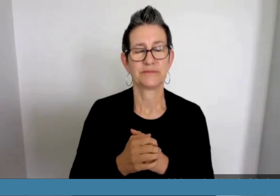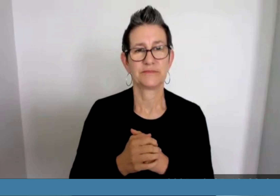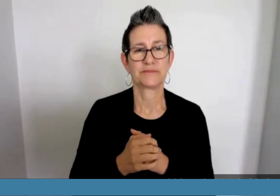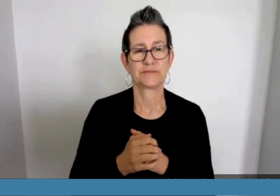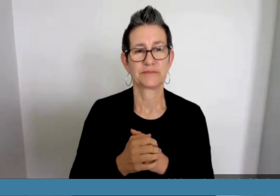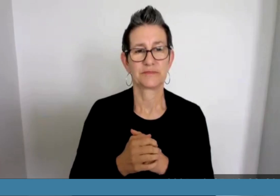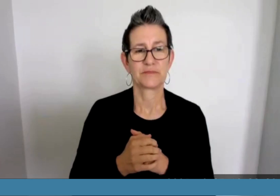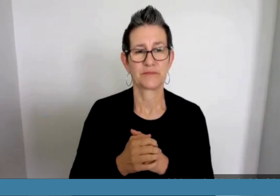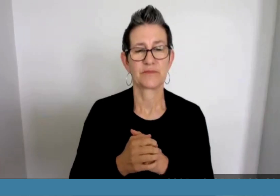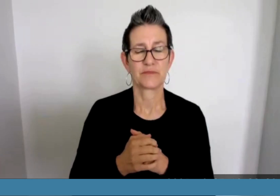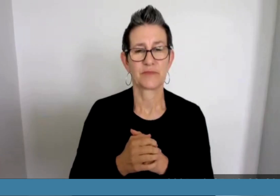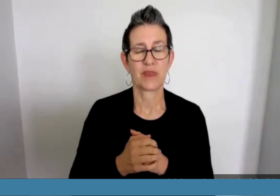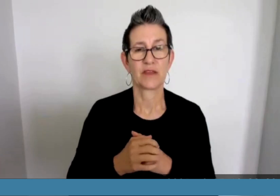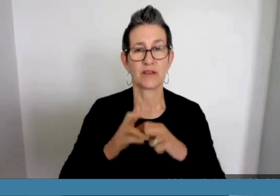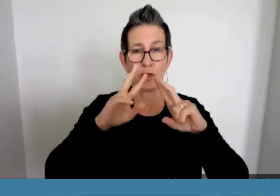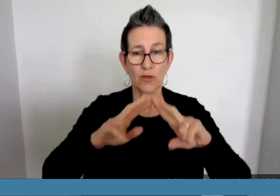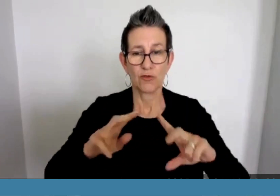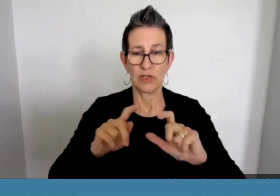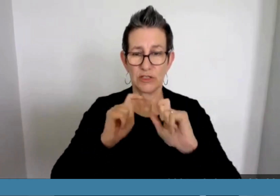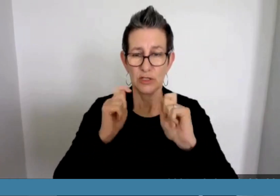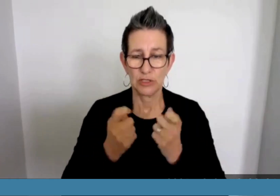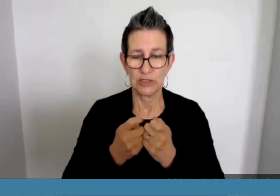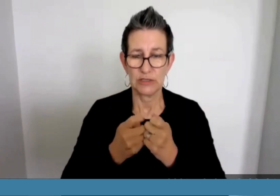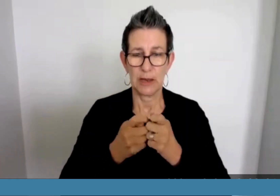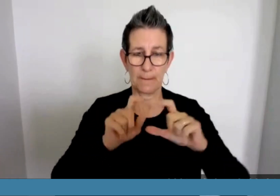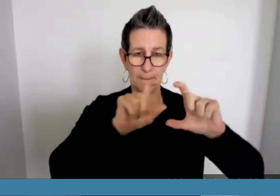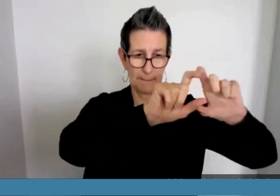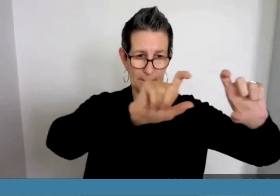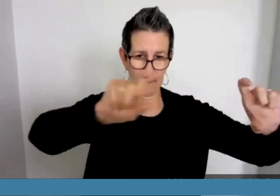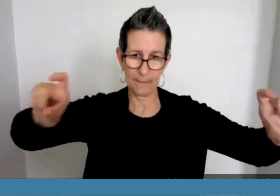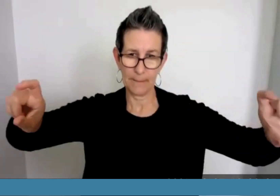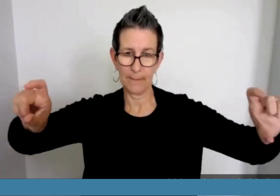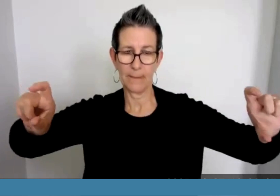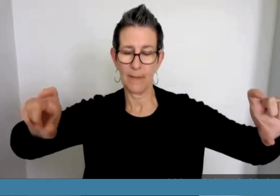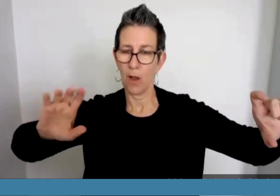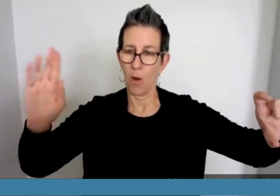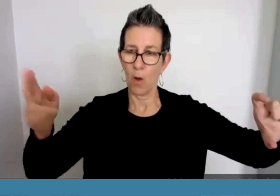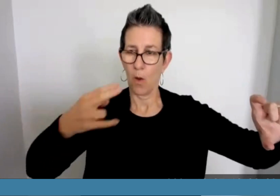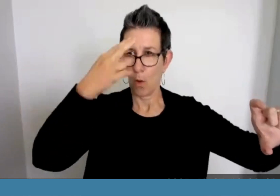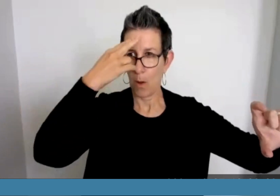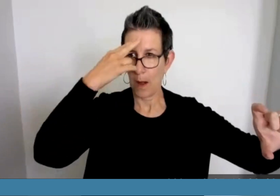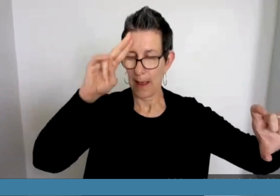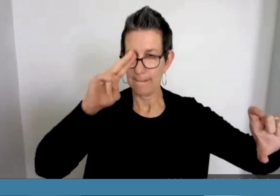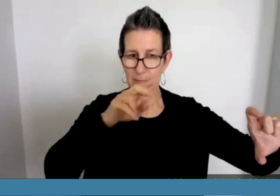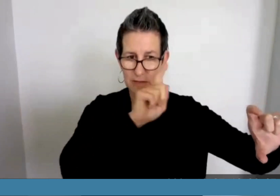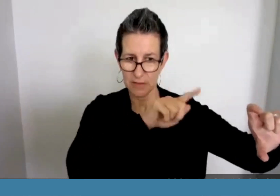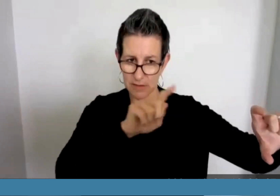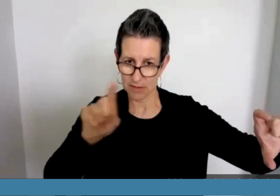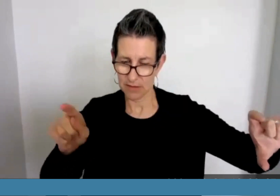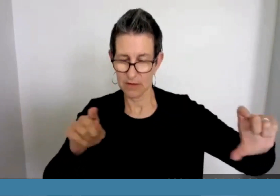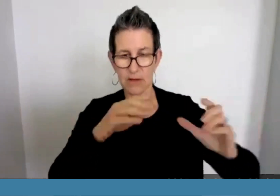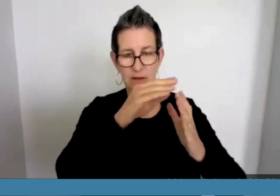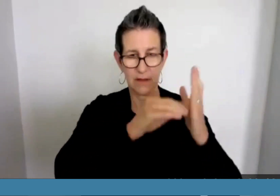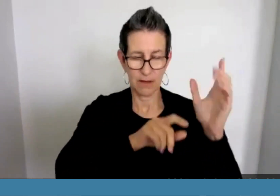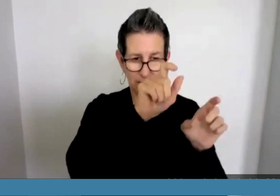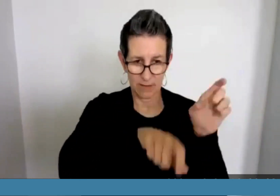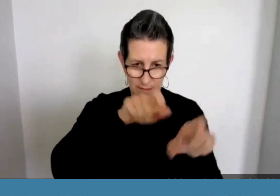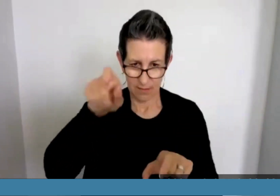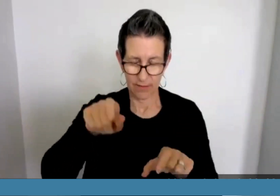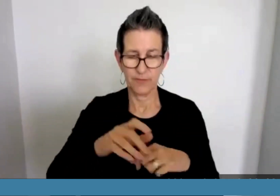So the research team, to be really clear, includes all named applicants. In comparison, if there are others